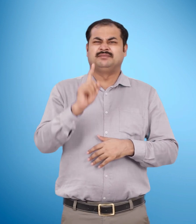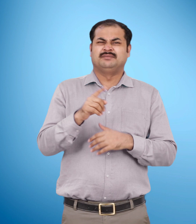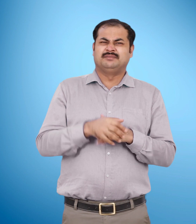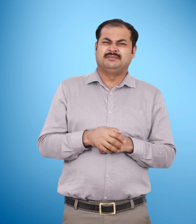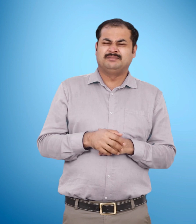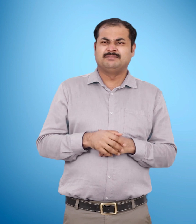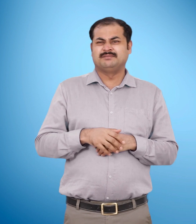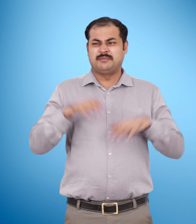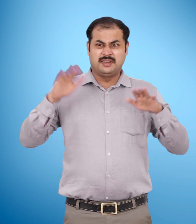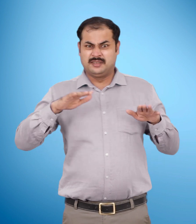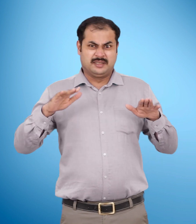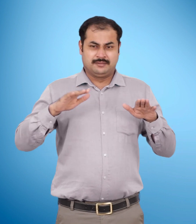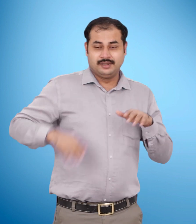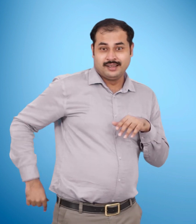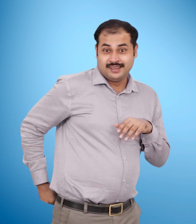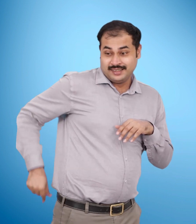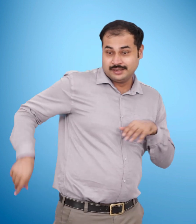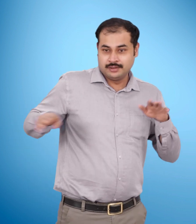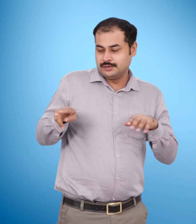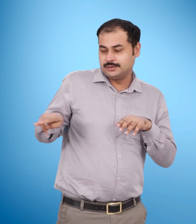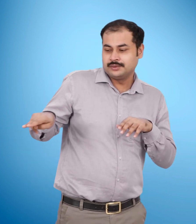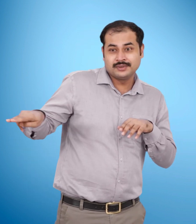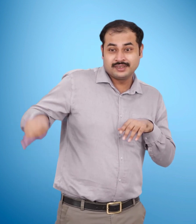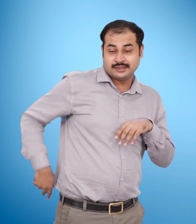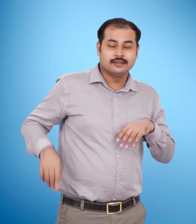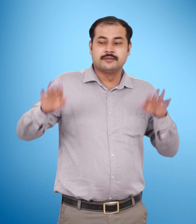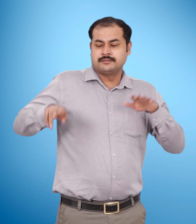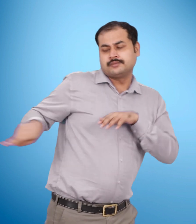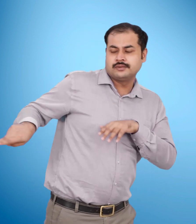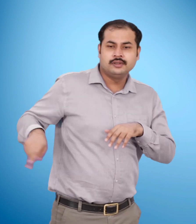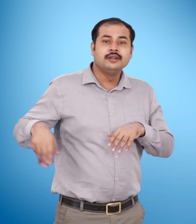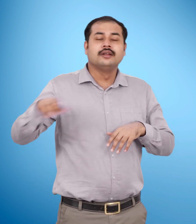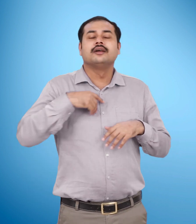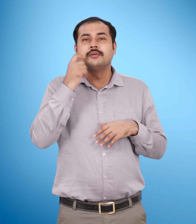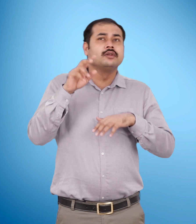But he shook his little tail and away he flew.